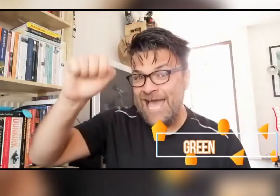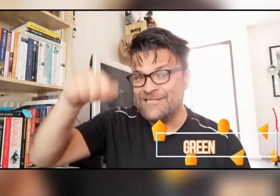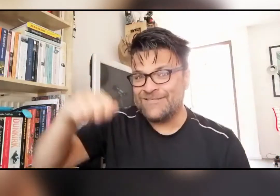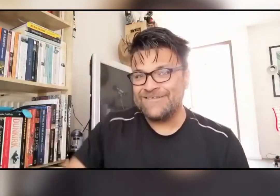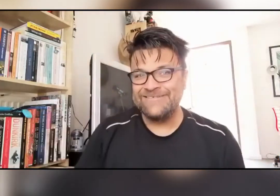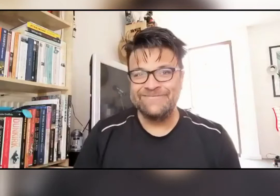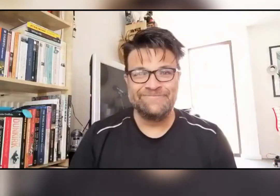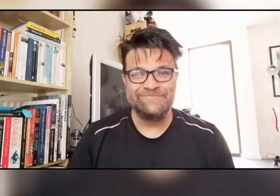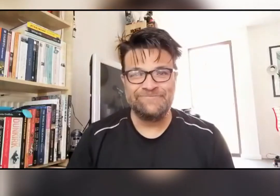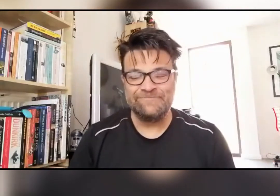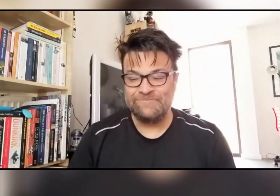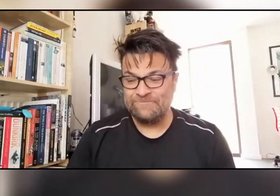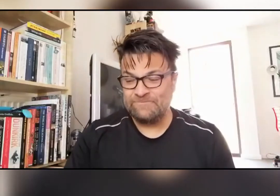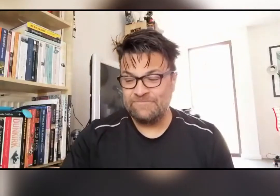Yes.